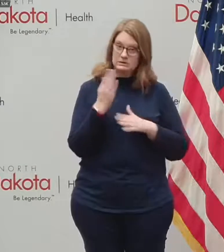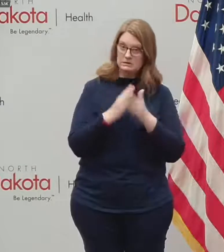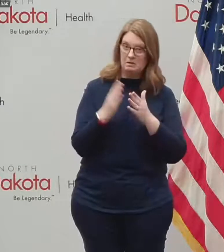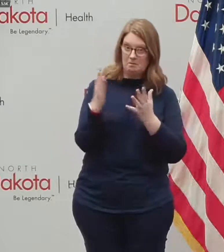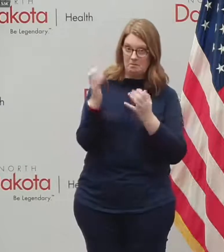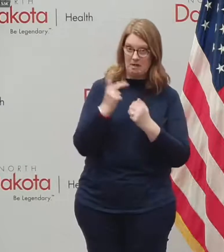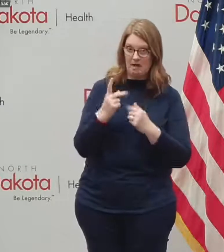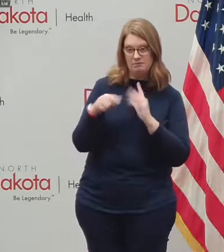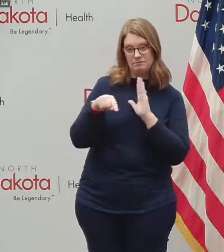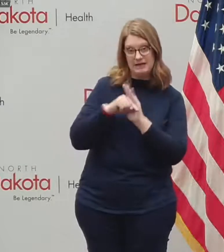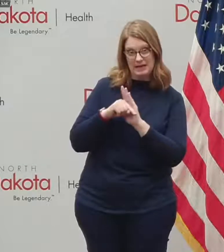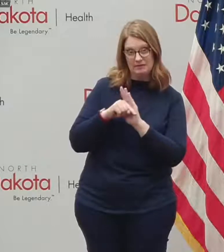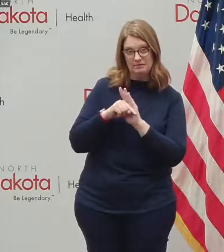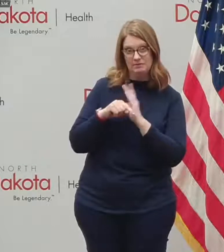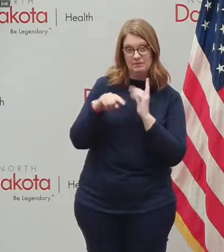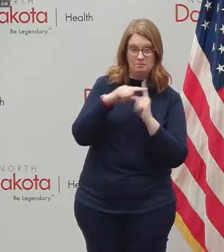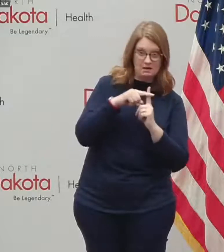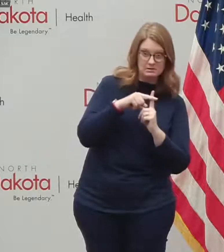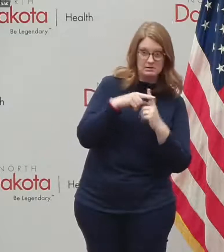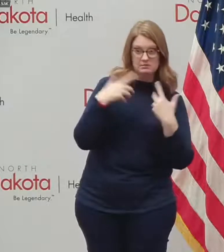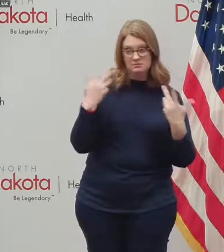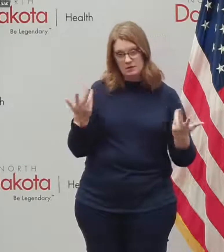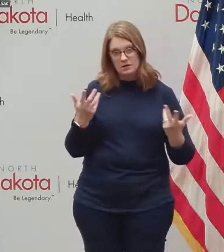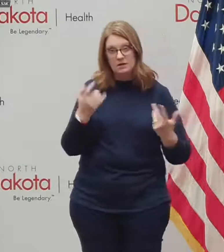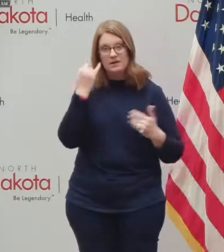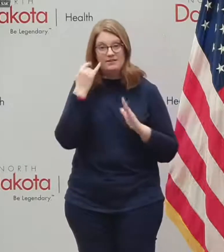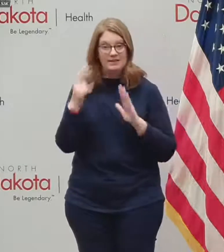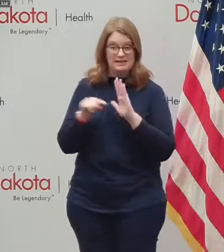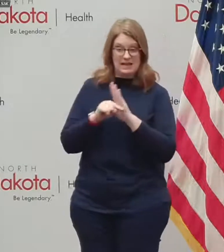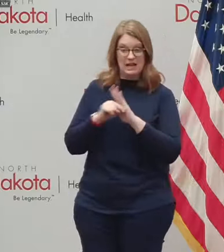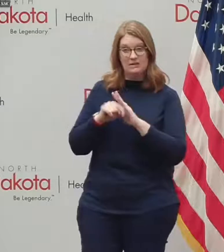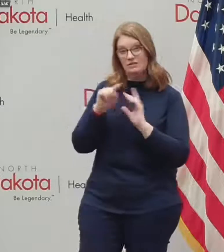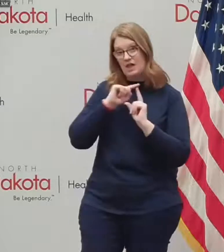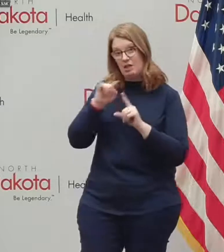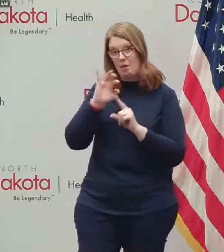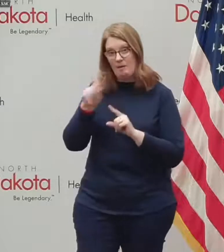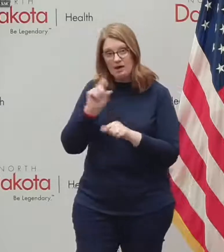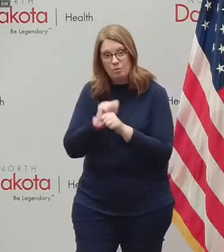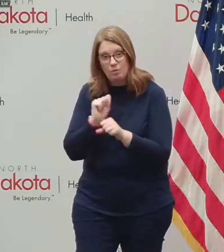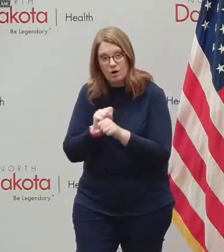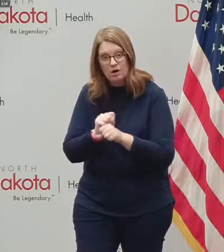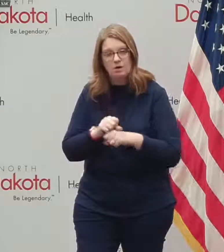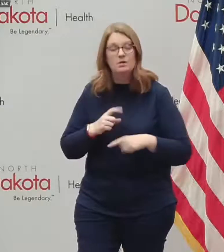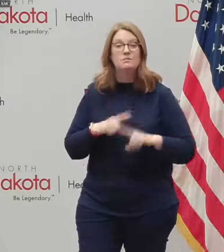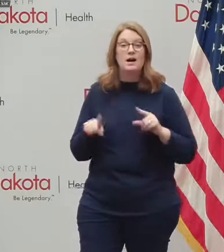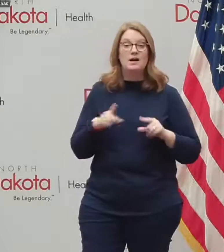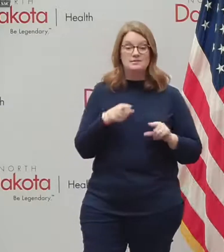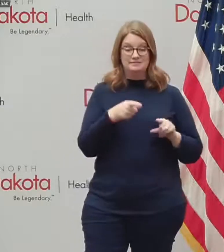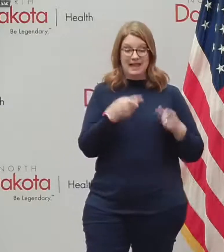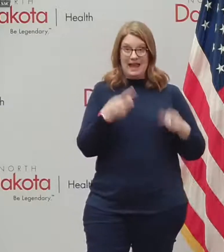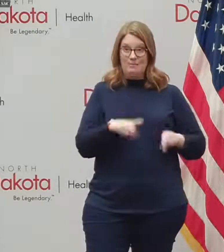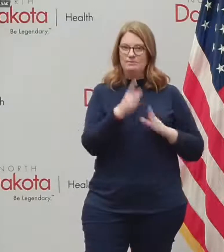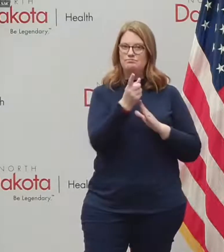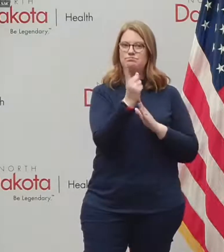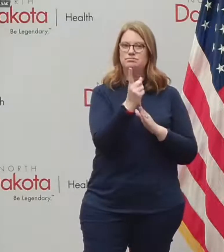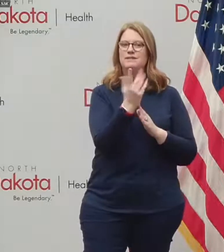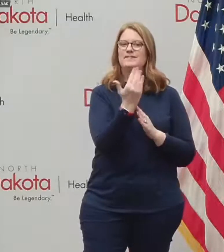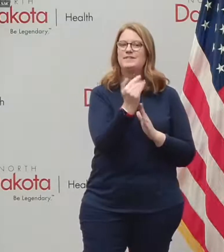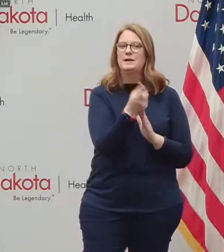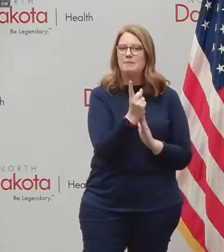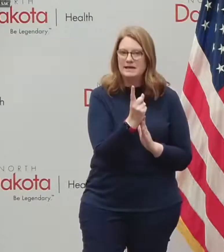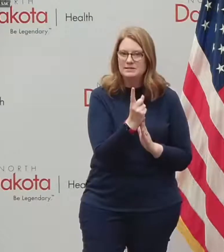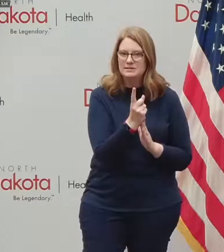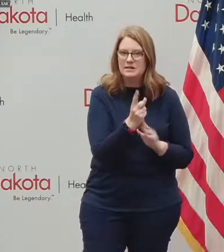the majority come back negative. The person can then go back to work because they're negative. If we could have given them that result in 15 minutes instead of 2 days,